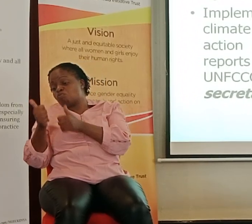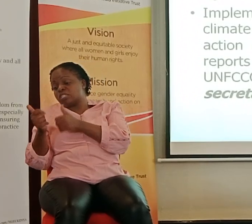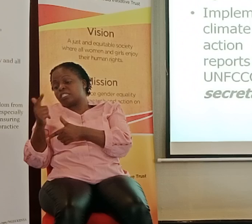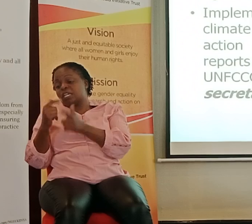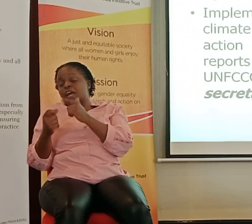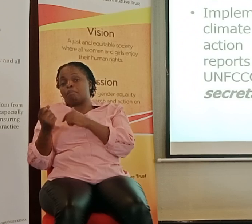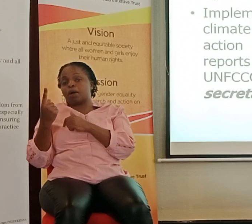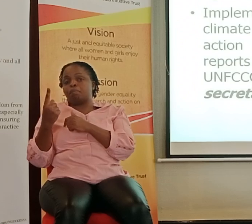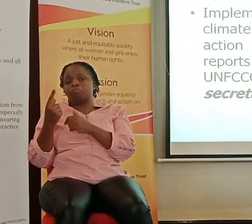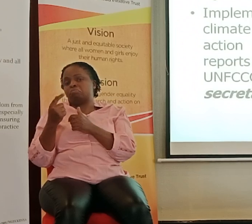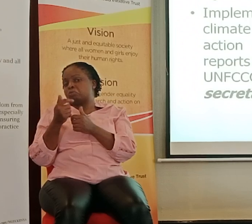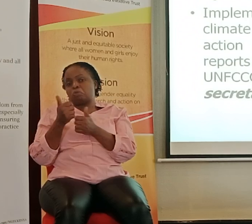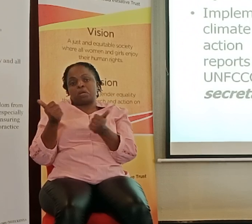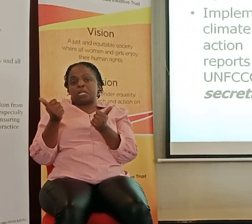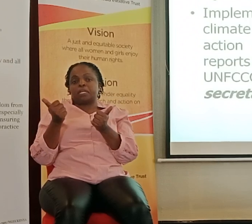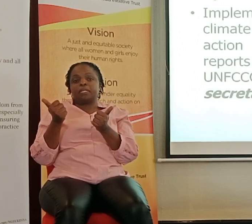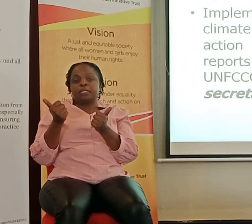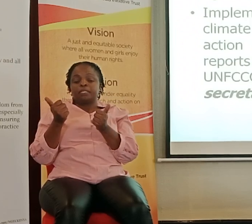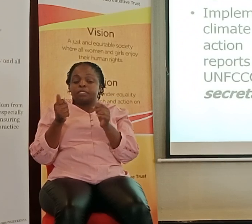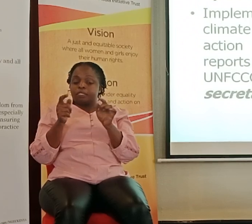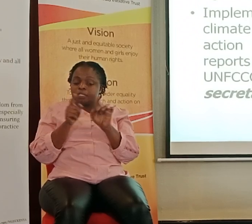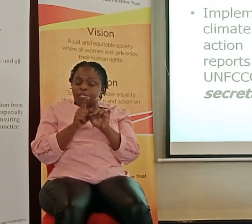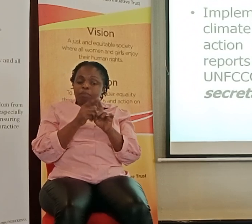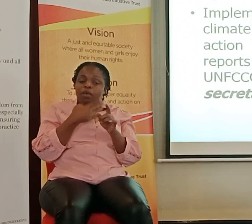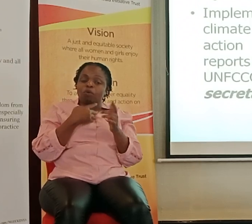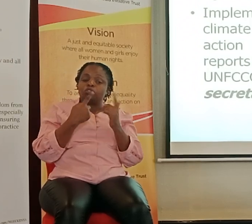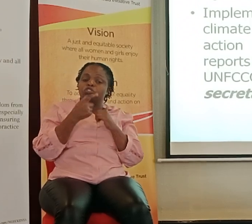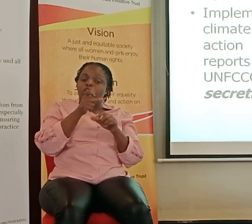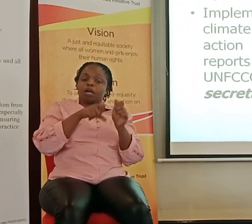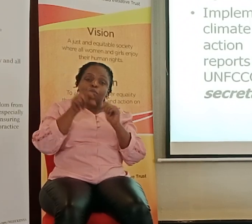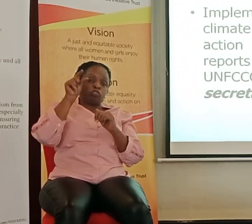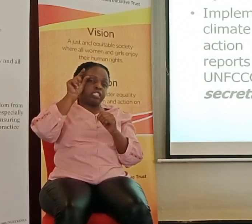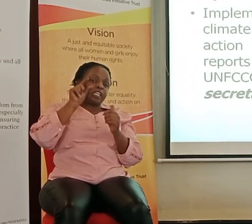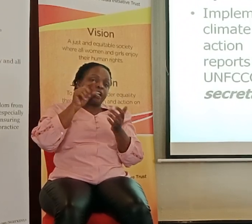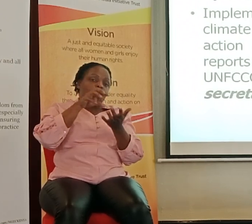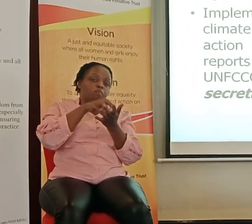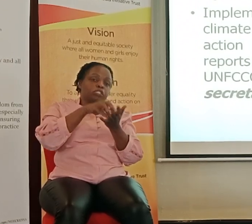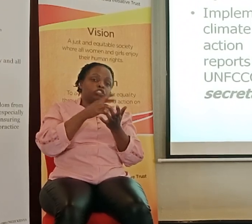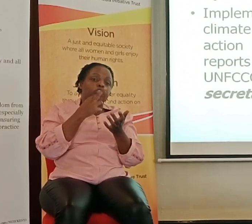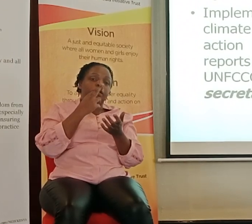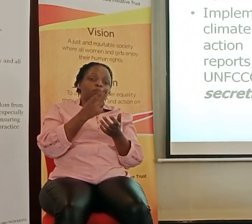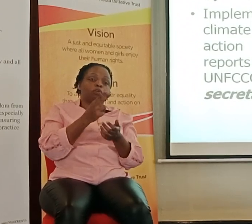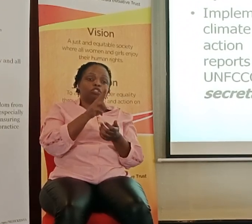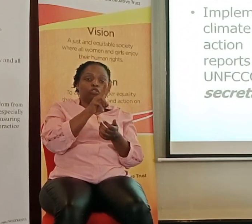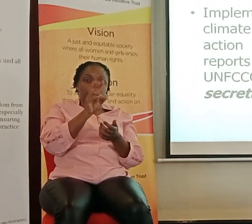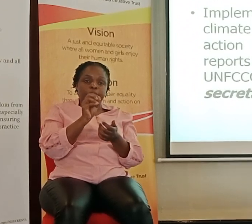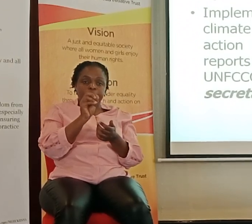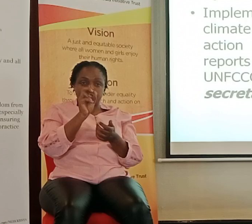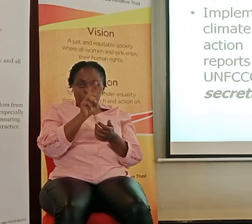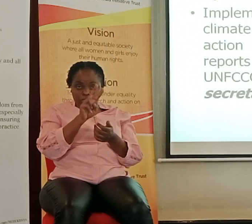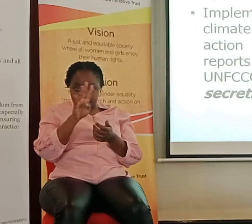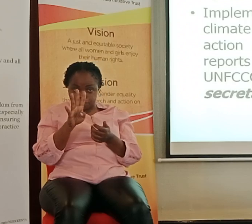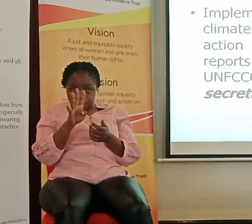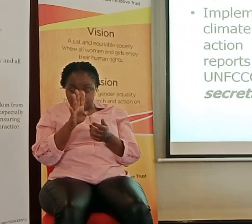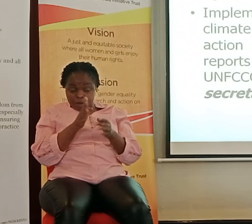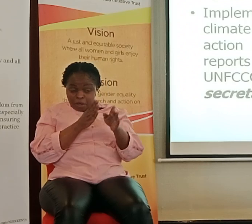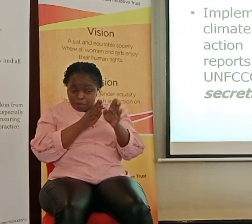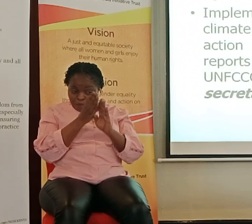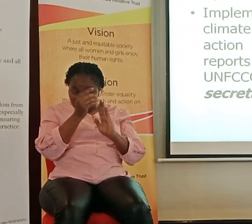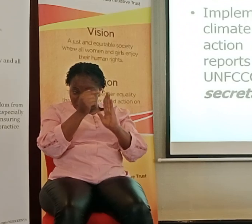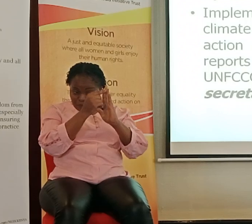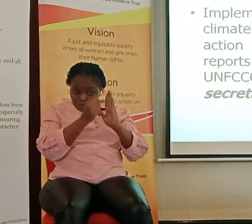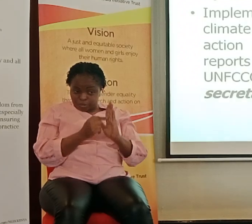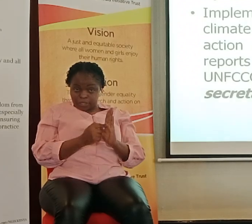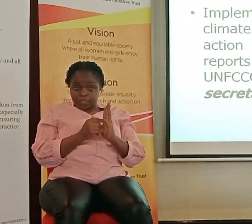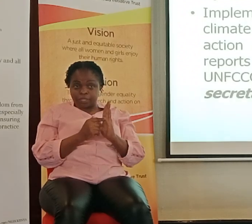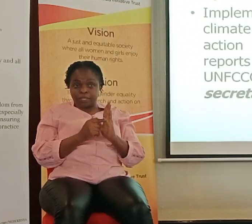I just want to mention something about the gender composition report, the 2024 one, some of the key highlights. So overall,